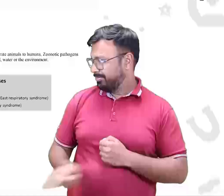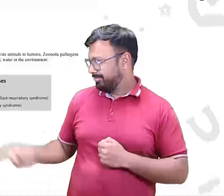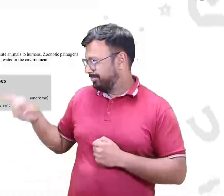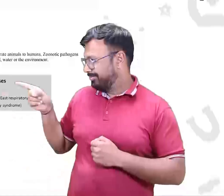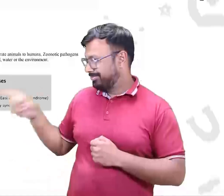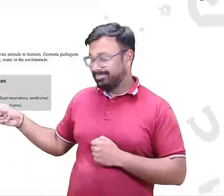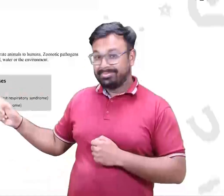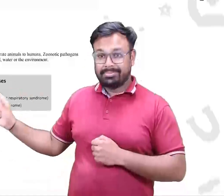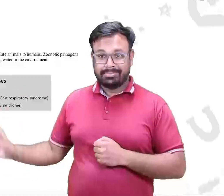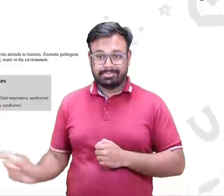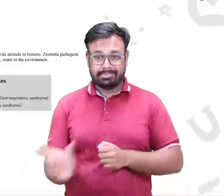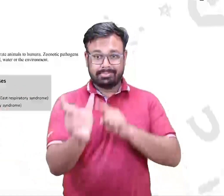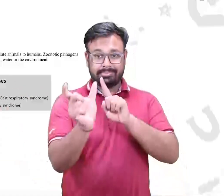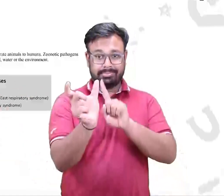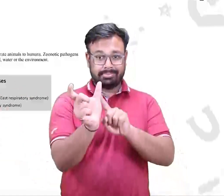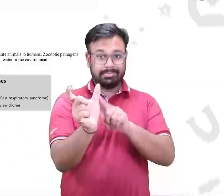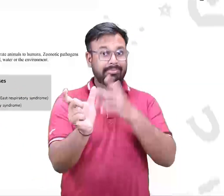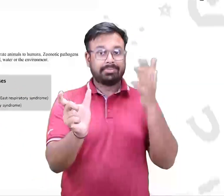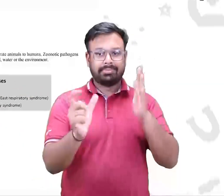to humans.